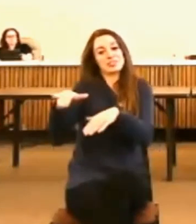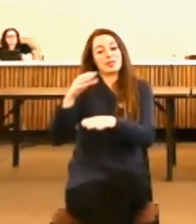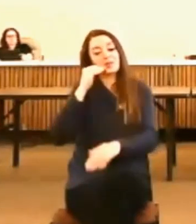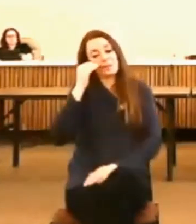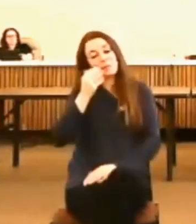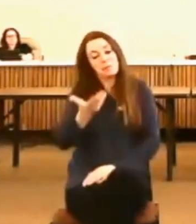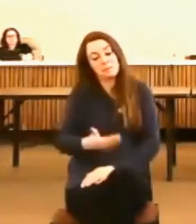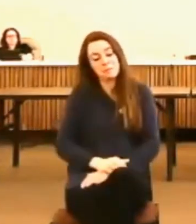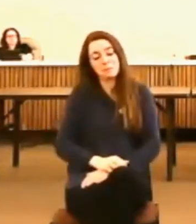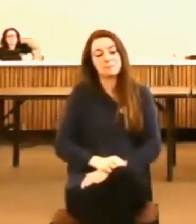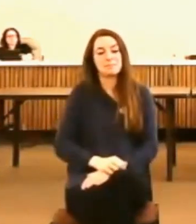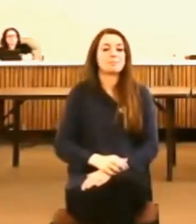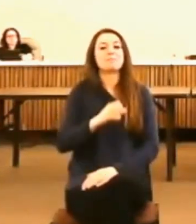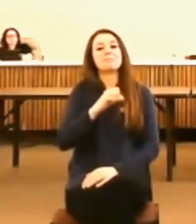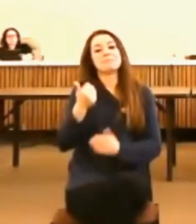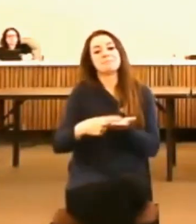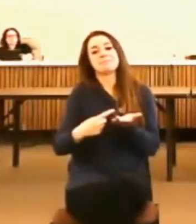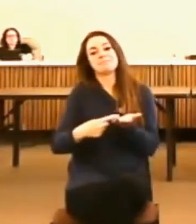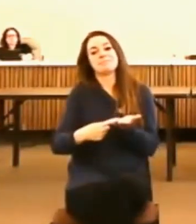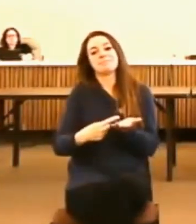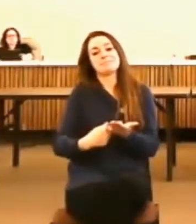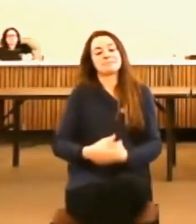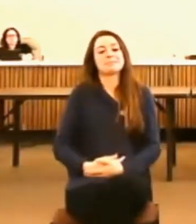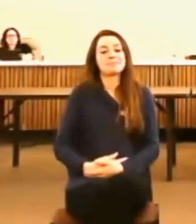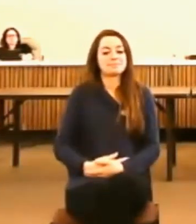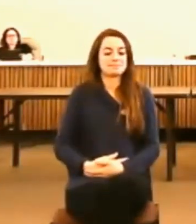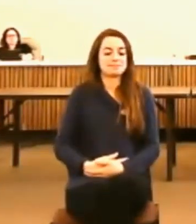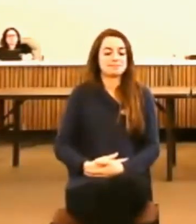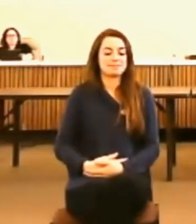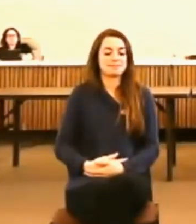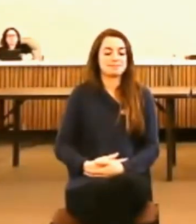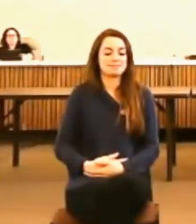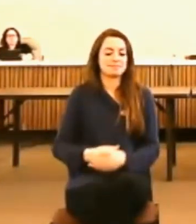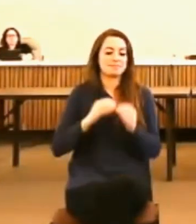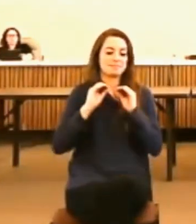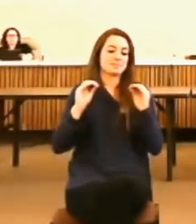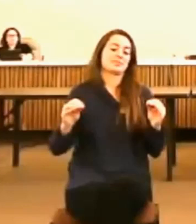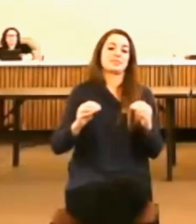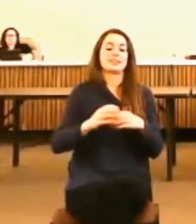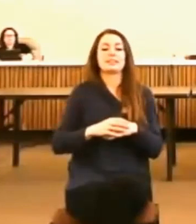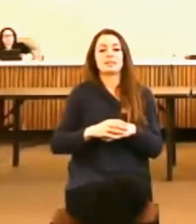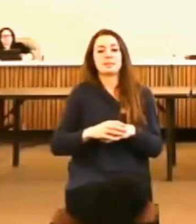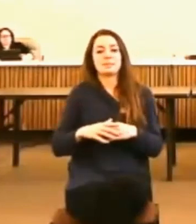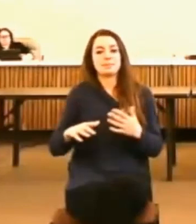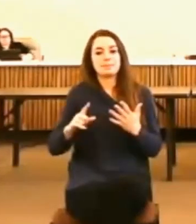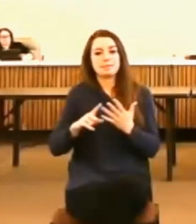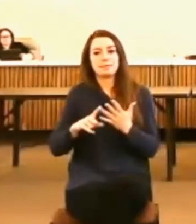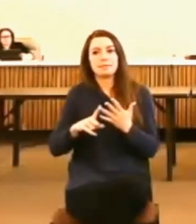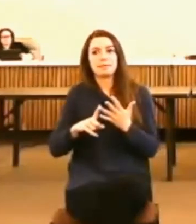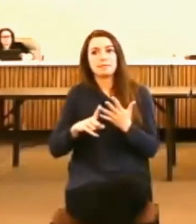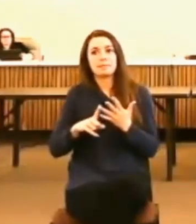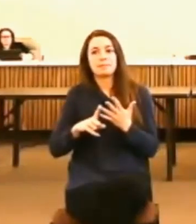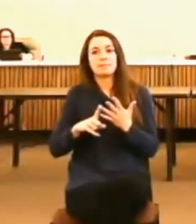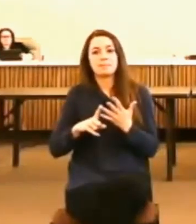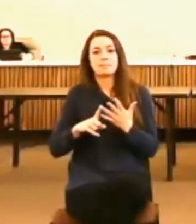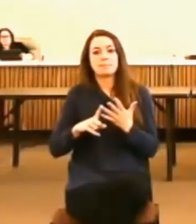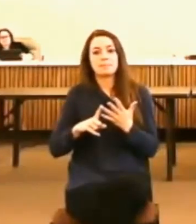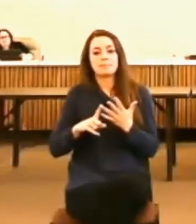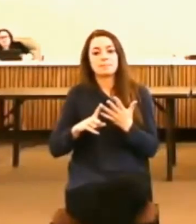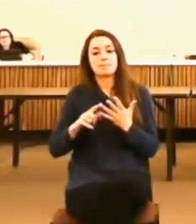Ionizing radiation can damage the genetic material of living organisms and generate unwanted